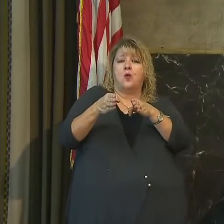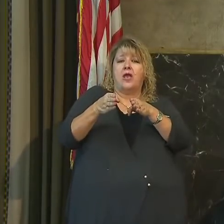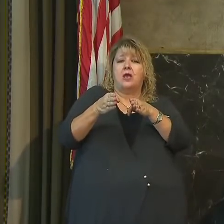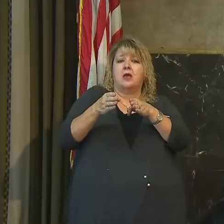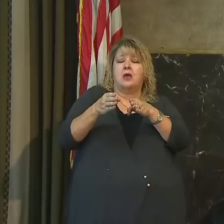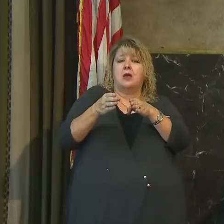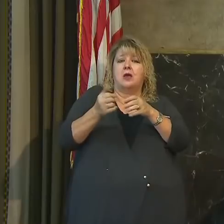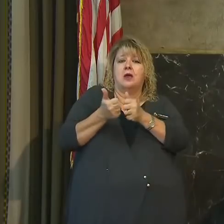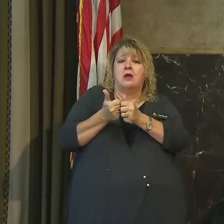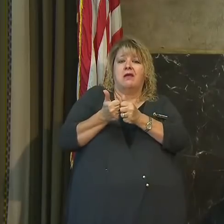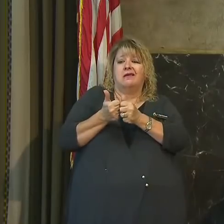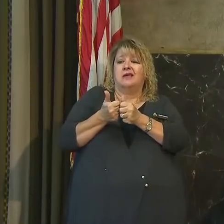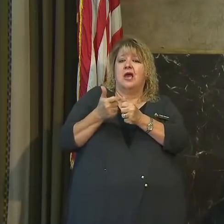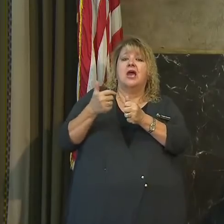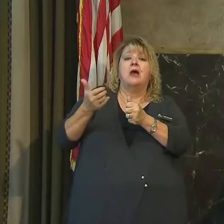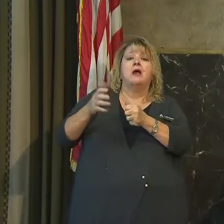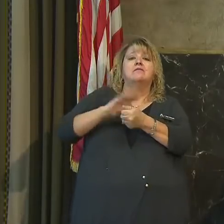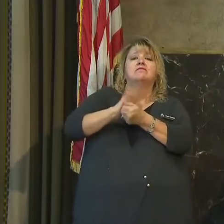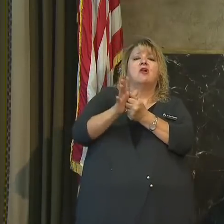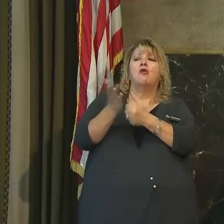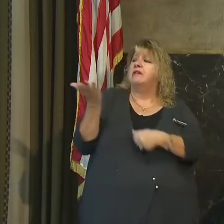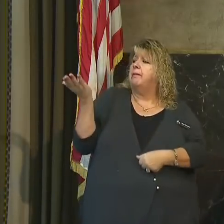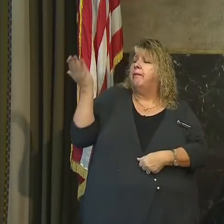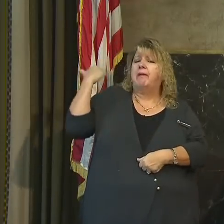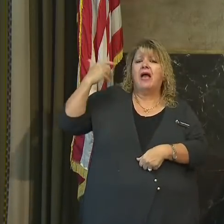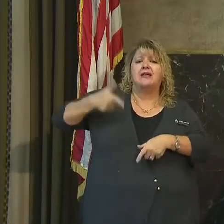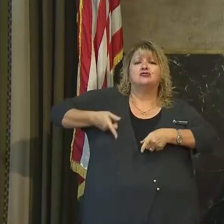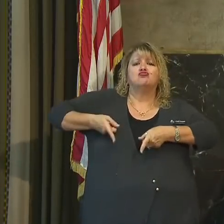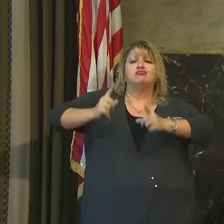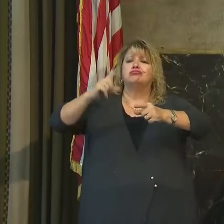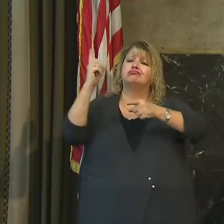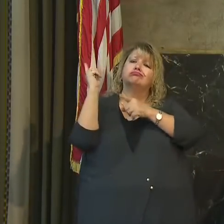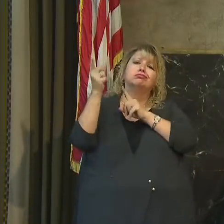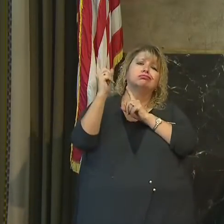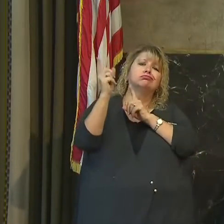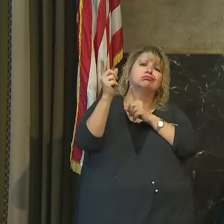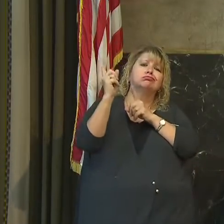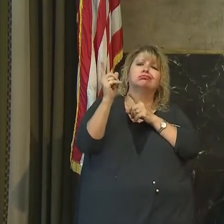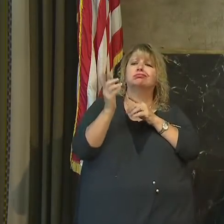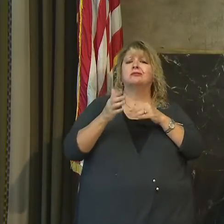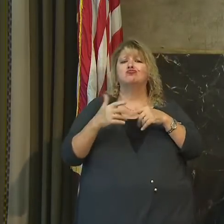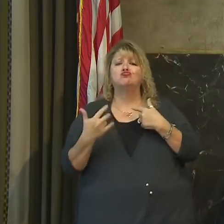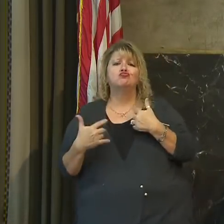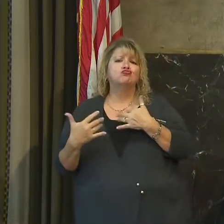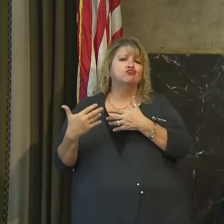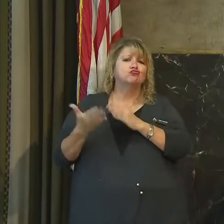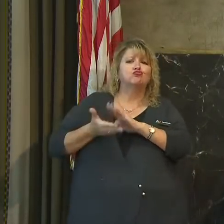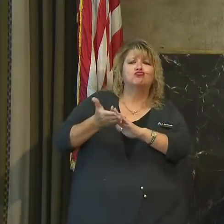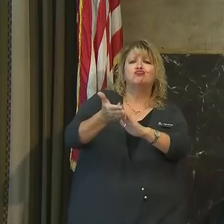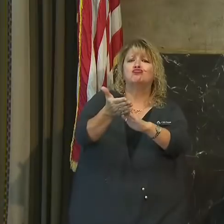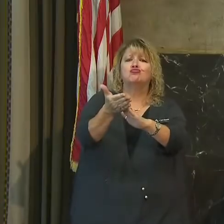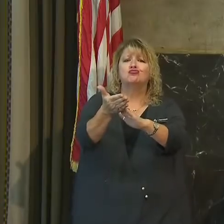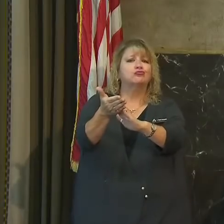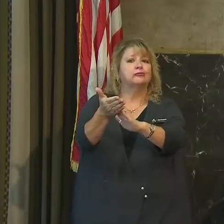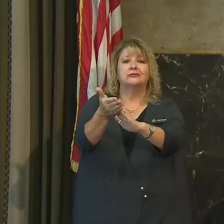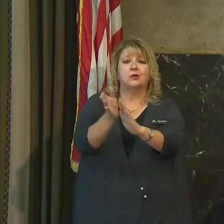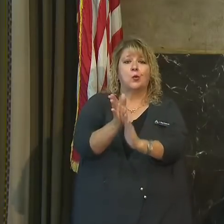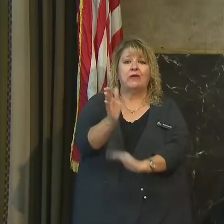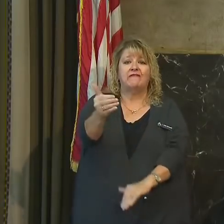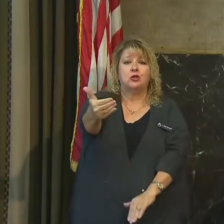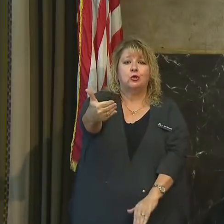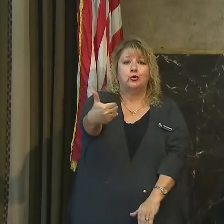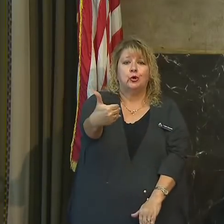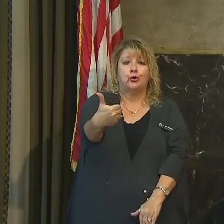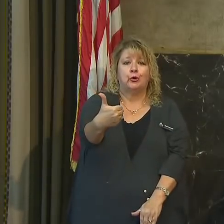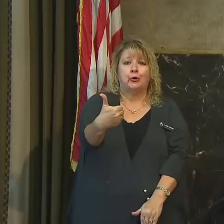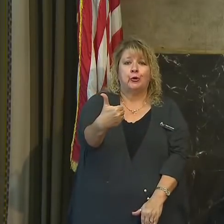That turned out to be very true because we made a U-turn and we're surging again.